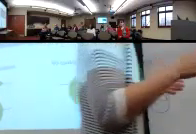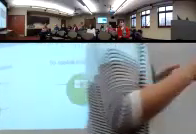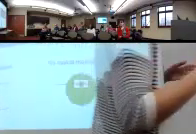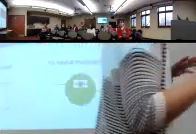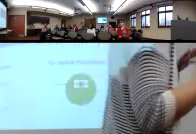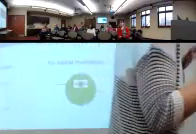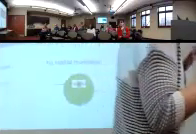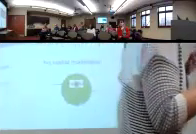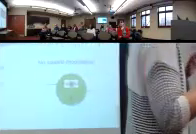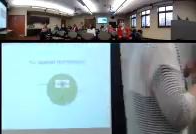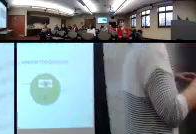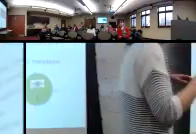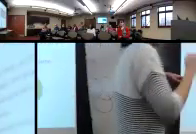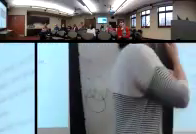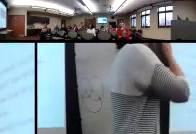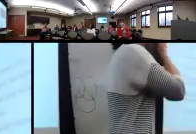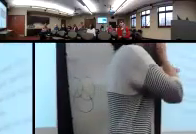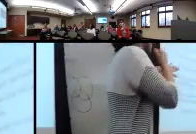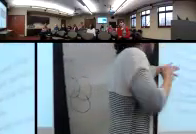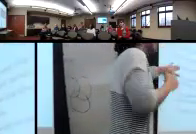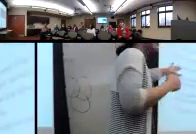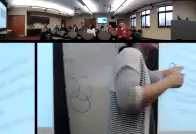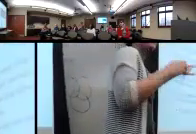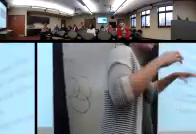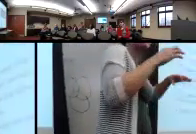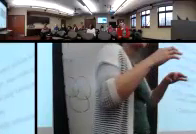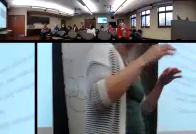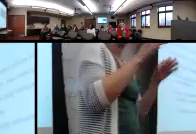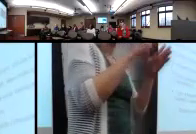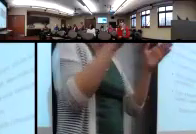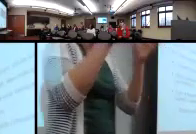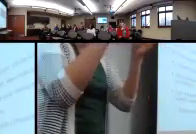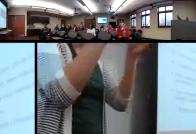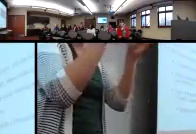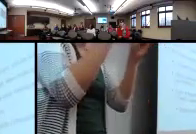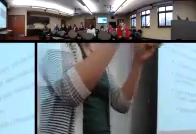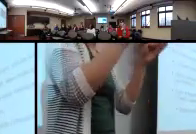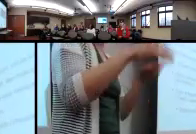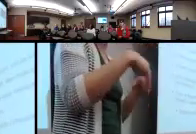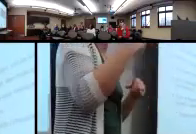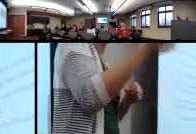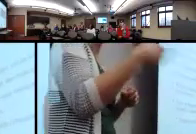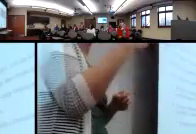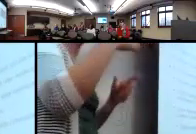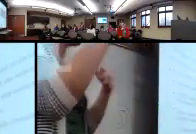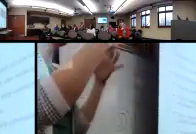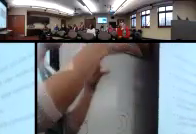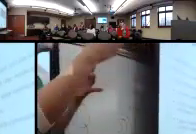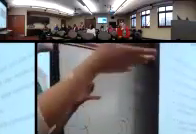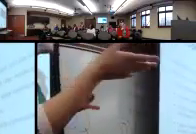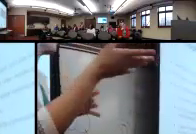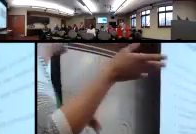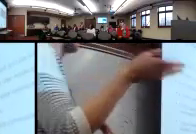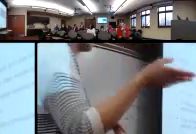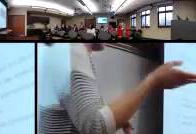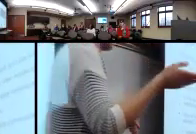them. And what we looked for in our annotation was which events, whenever they used a clause, which